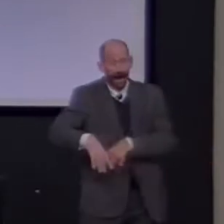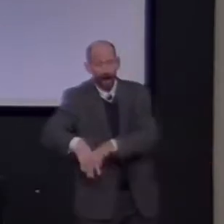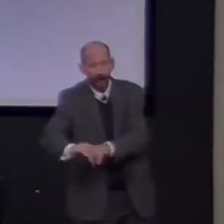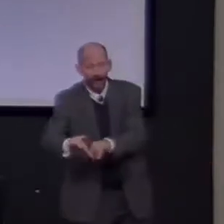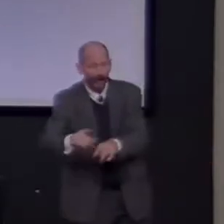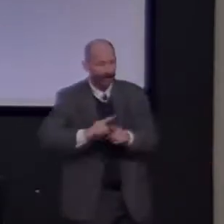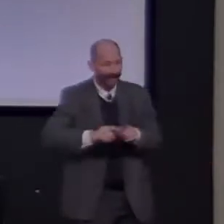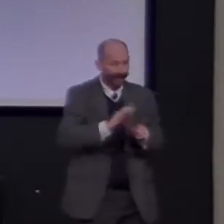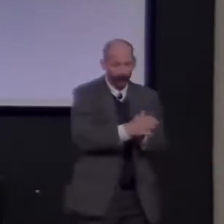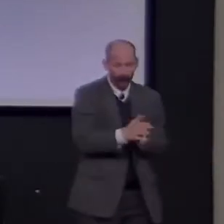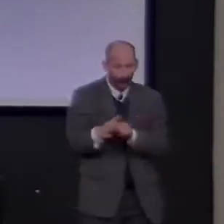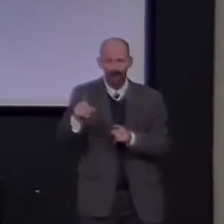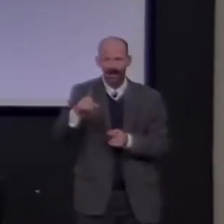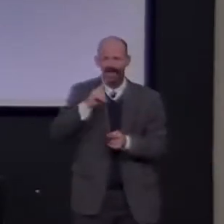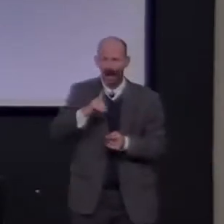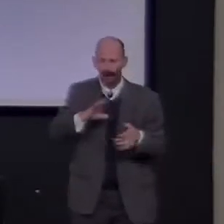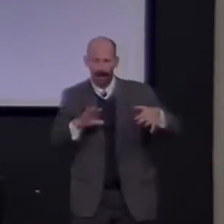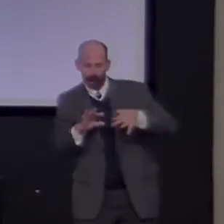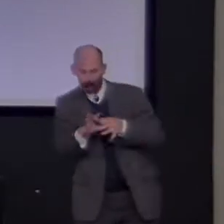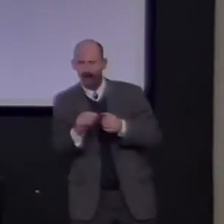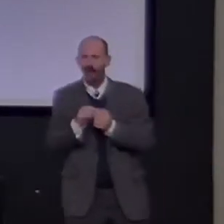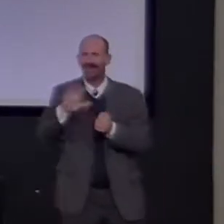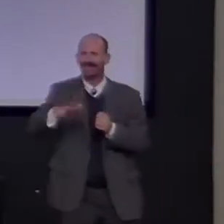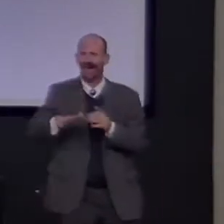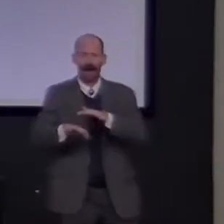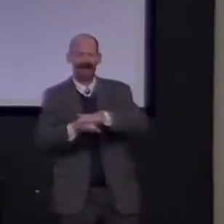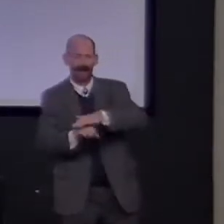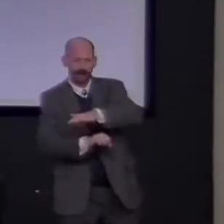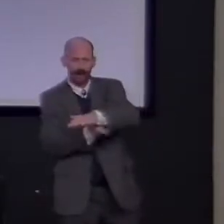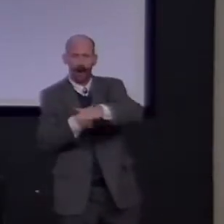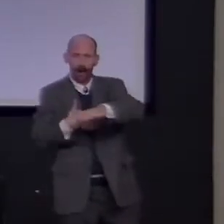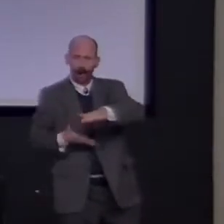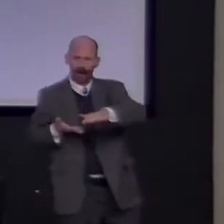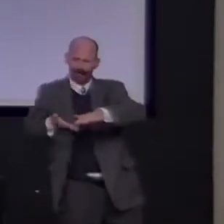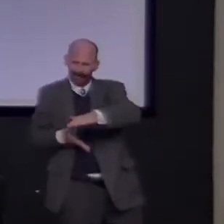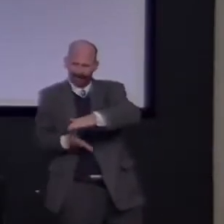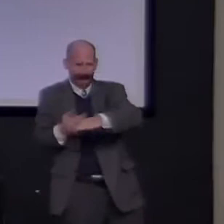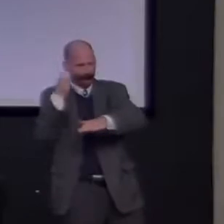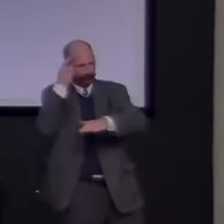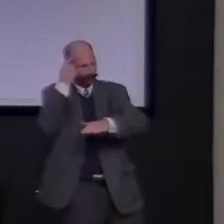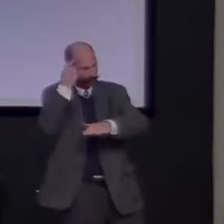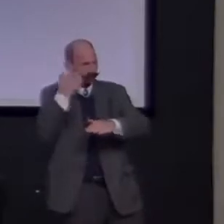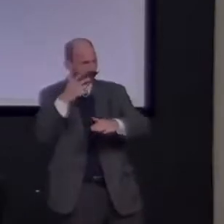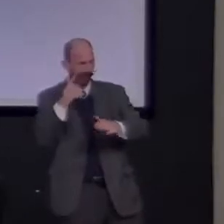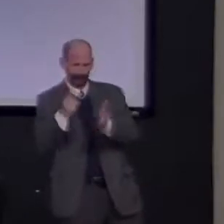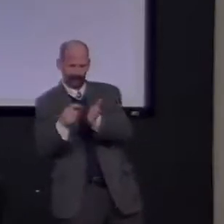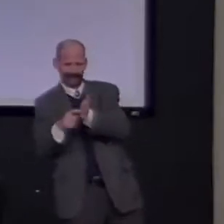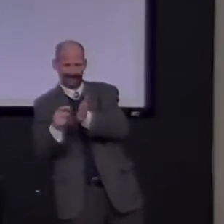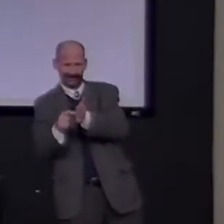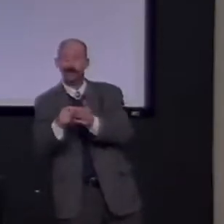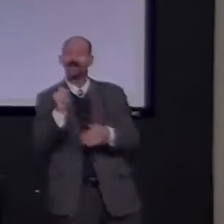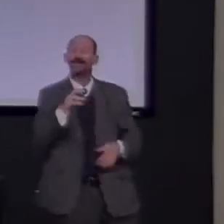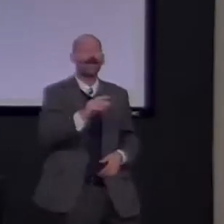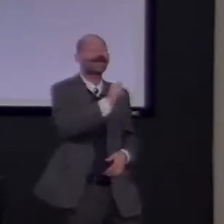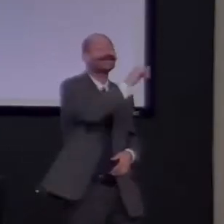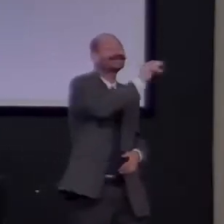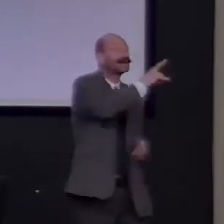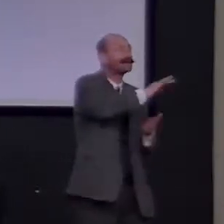these pre-existing intuitions. So symbols acquire their meaning by being connected to the approximate number